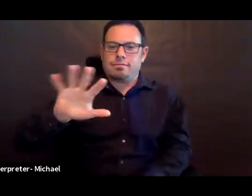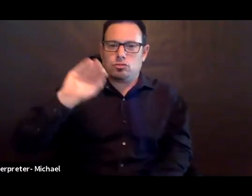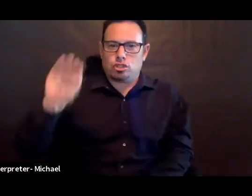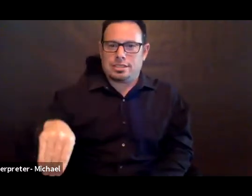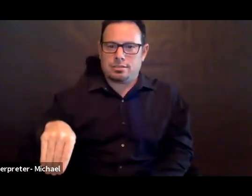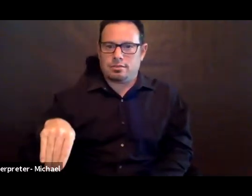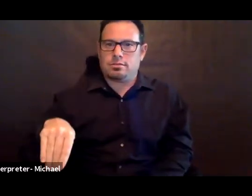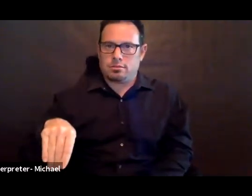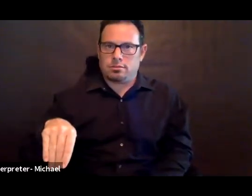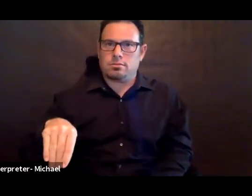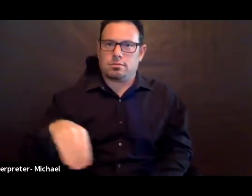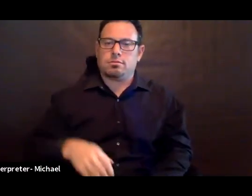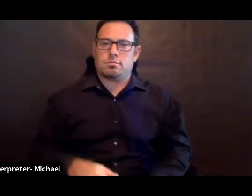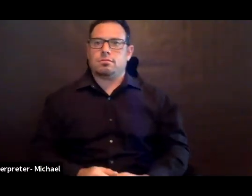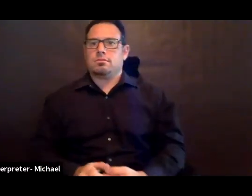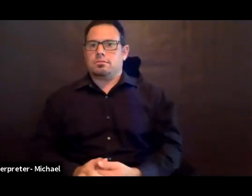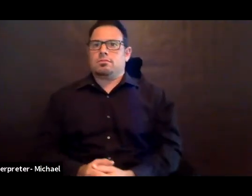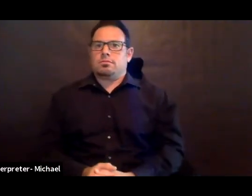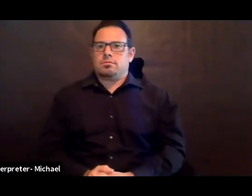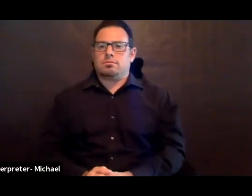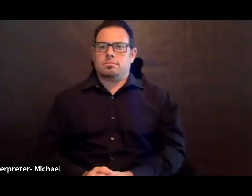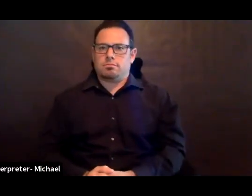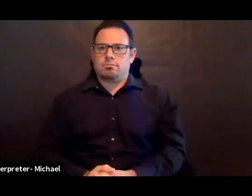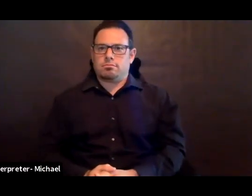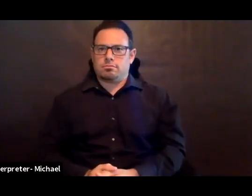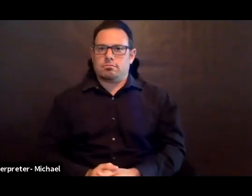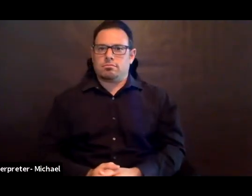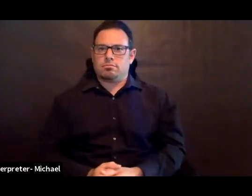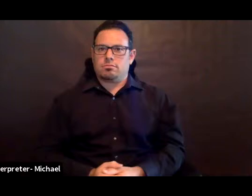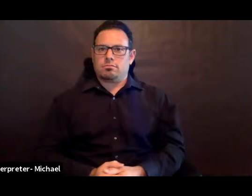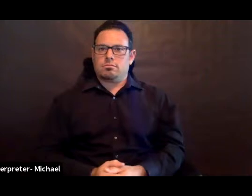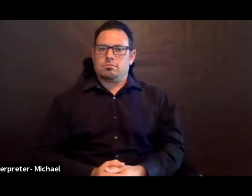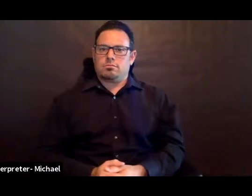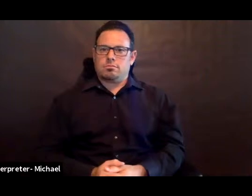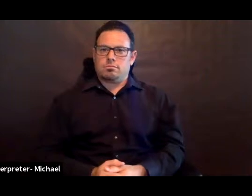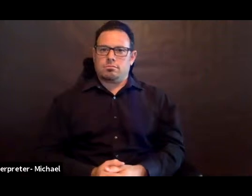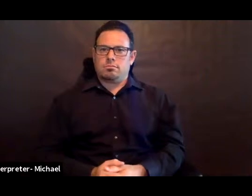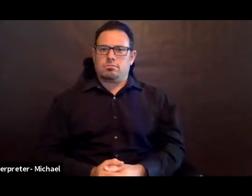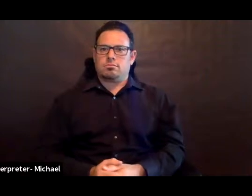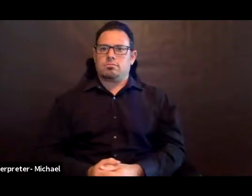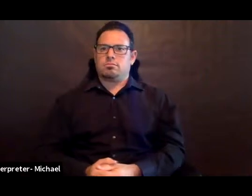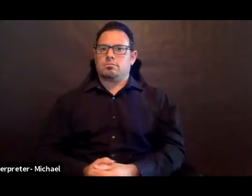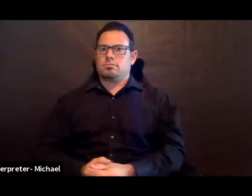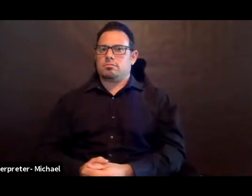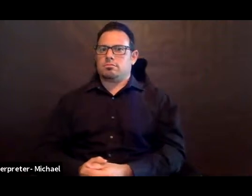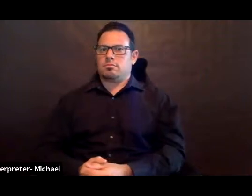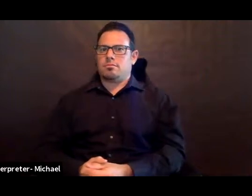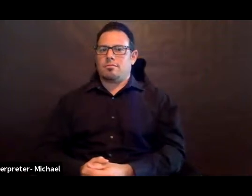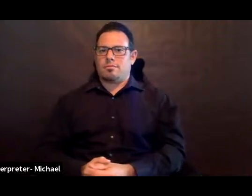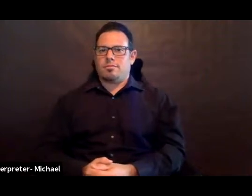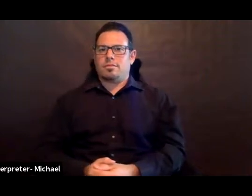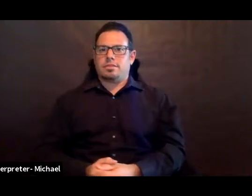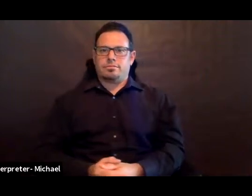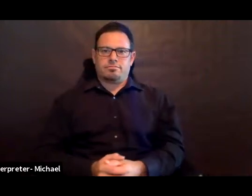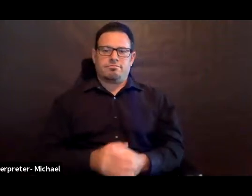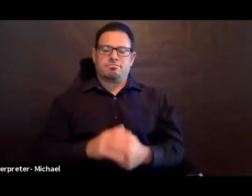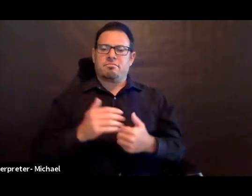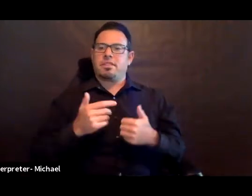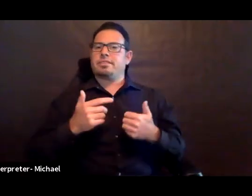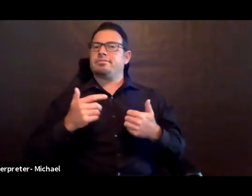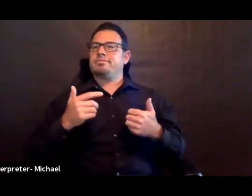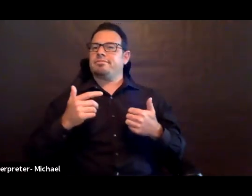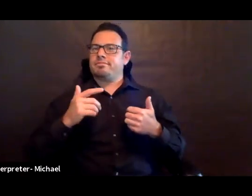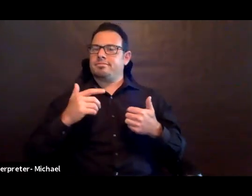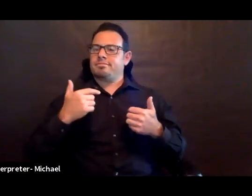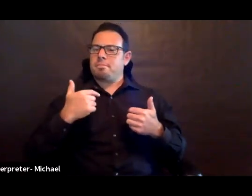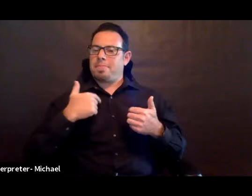population. If we stay at that pace, and we would absolutely love to see that pace pick up again, at the pace where we've been at in